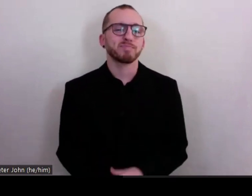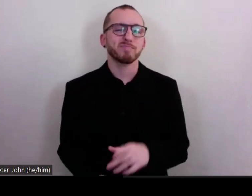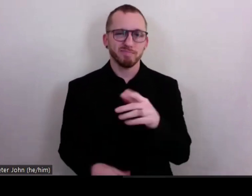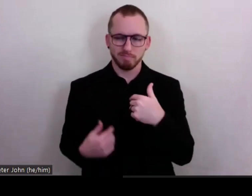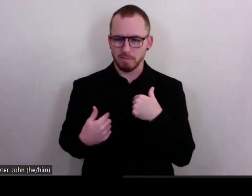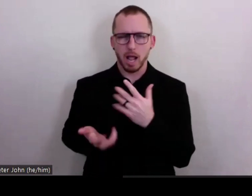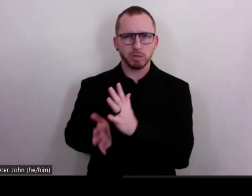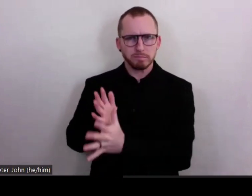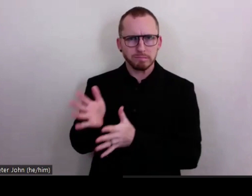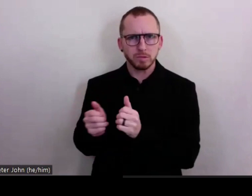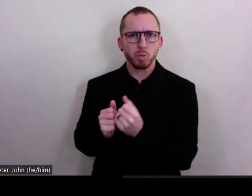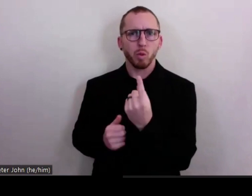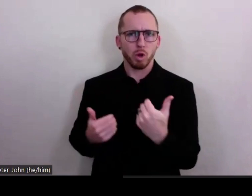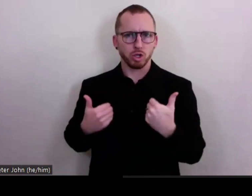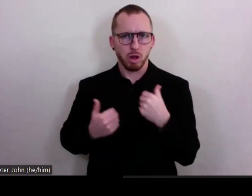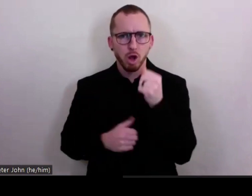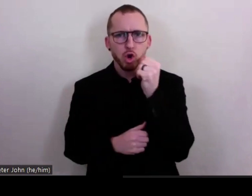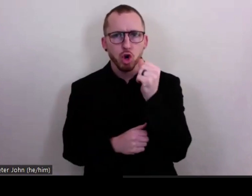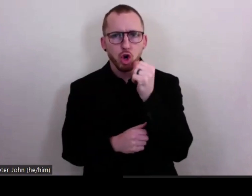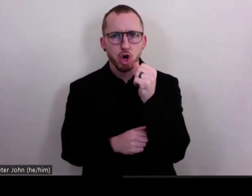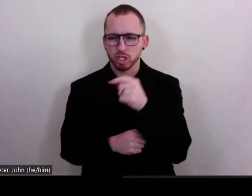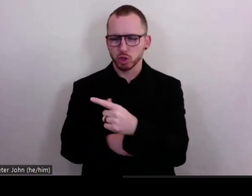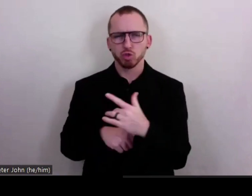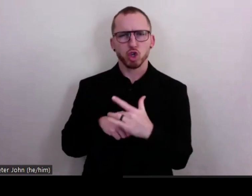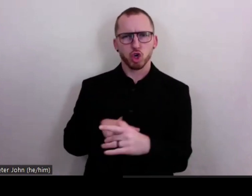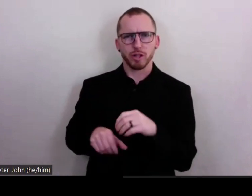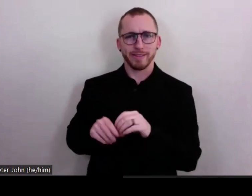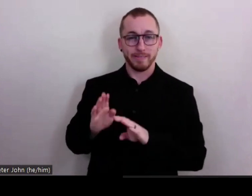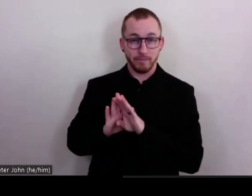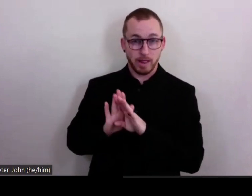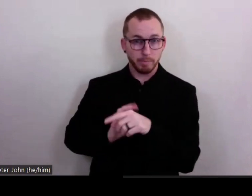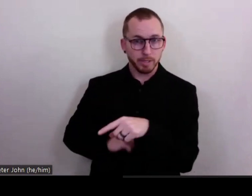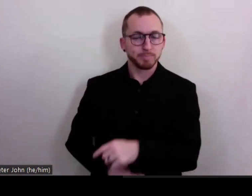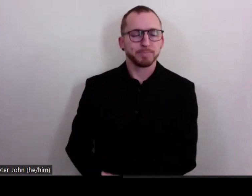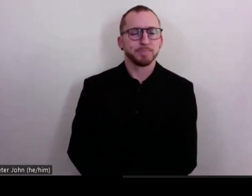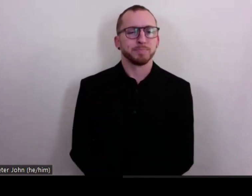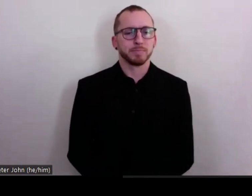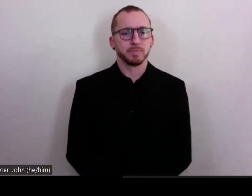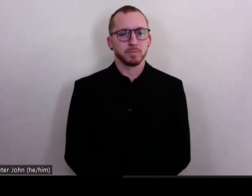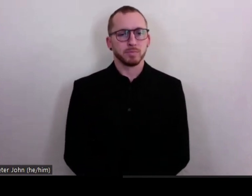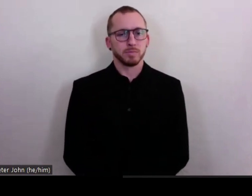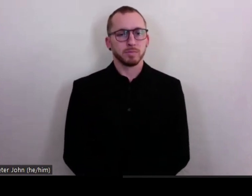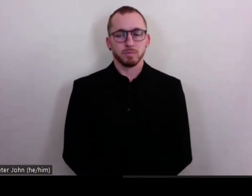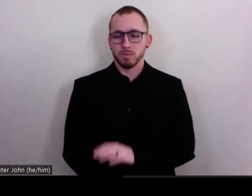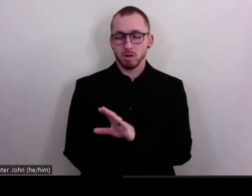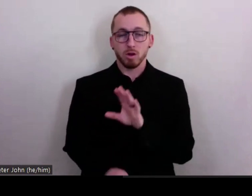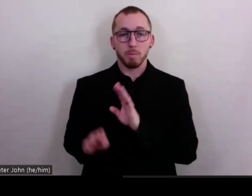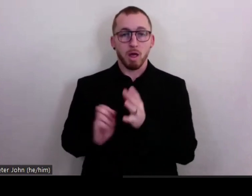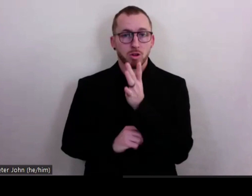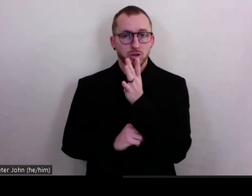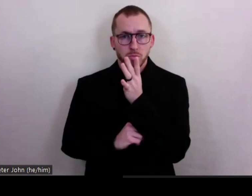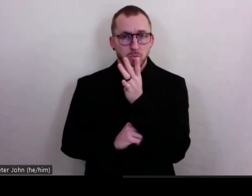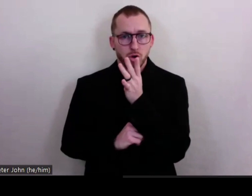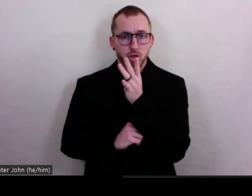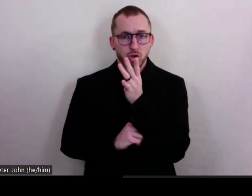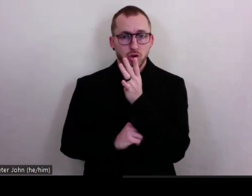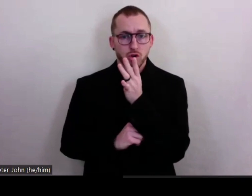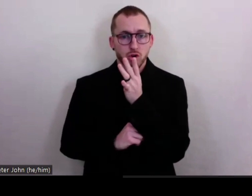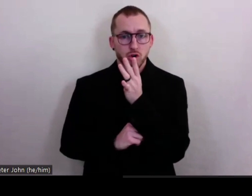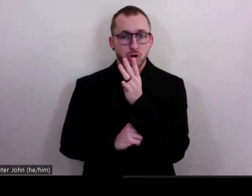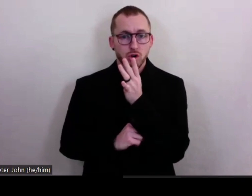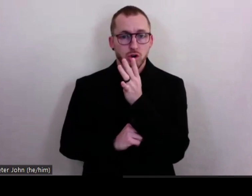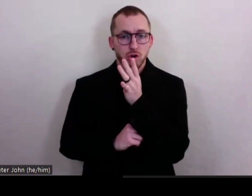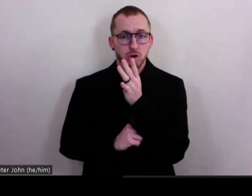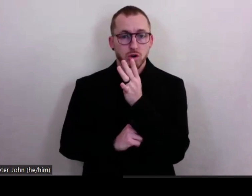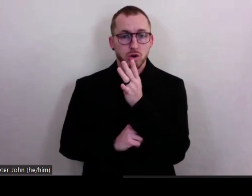girl early in her development. She, her biological mother threw some scissors, hit the